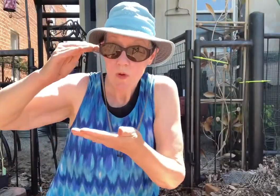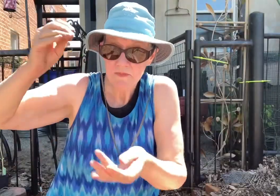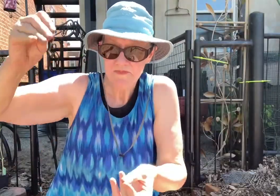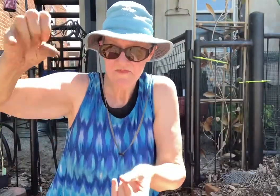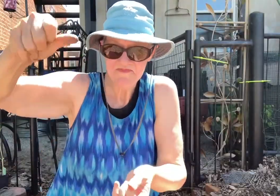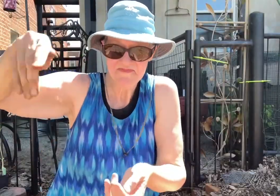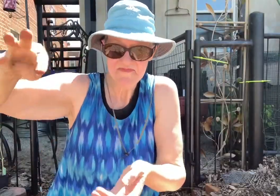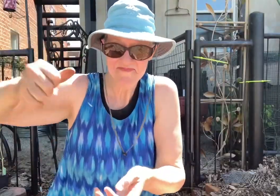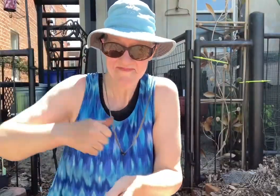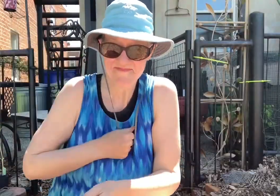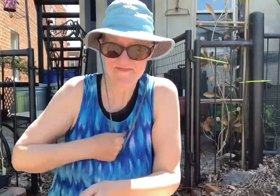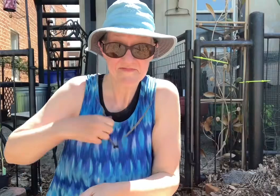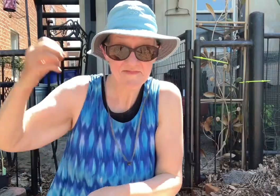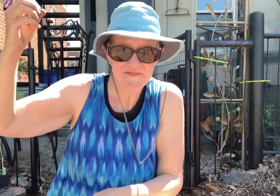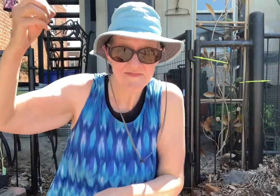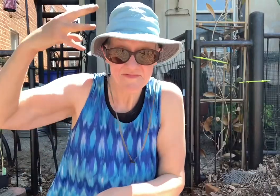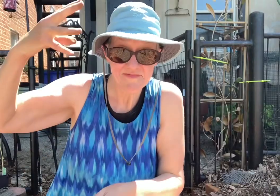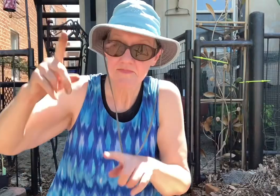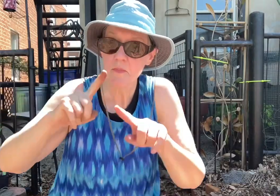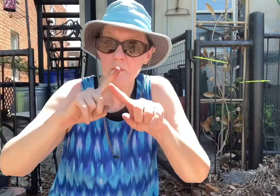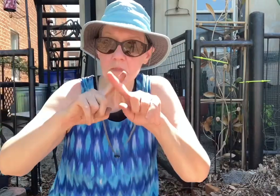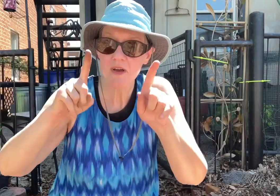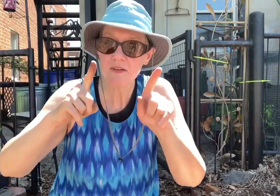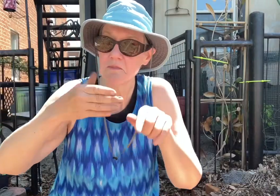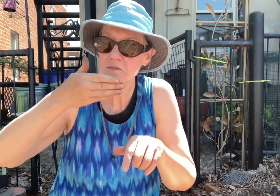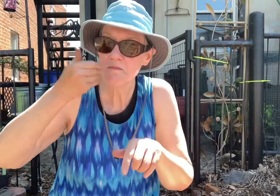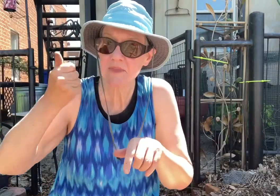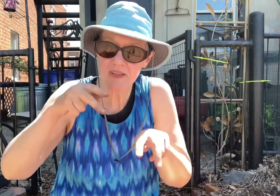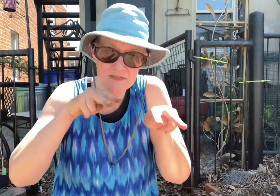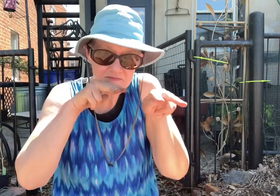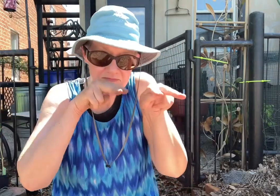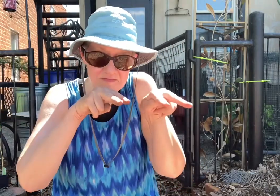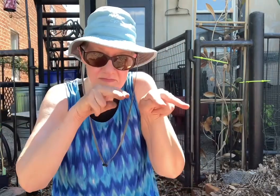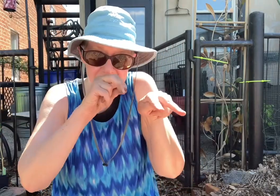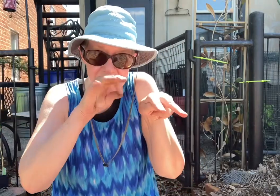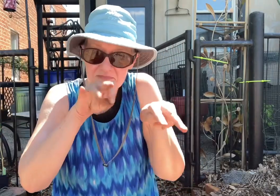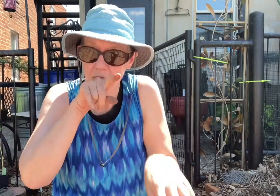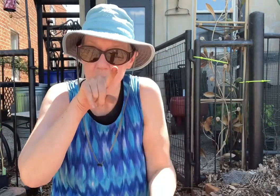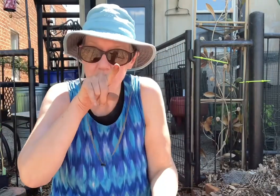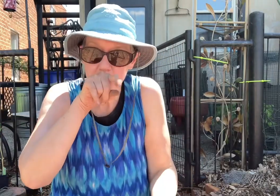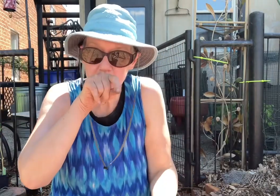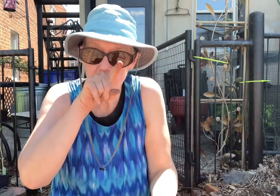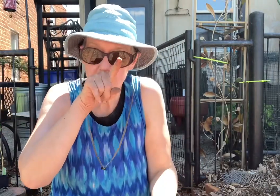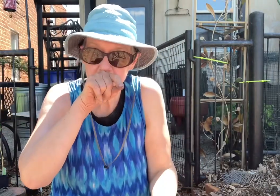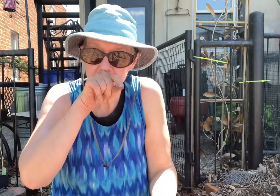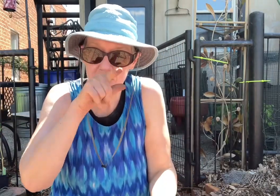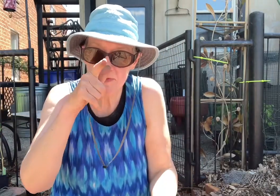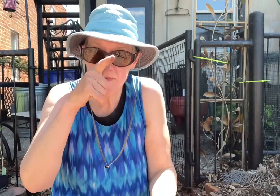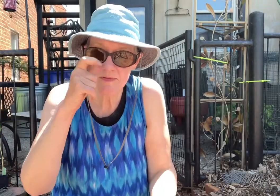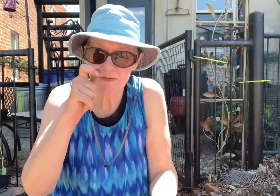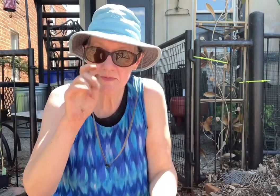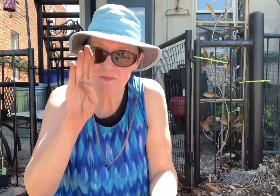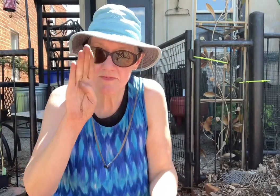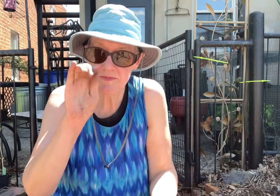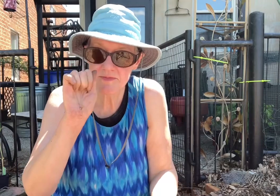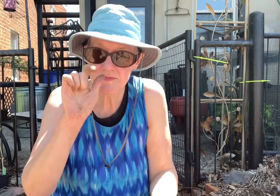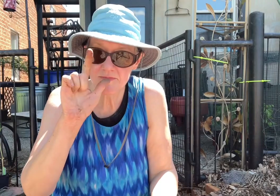Now these are going to be the smallest, but it's the best place to watch the